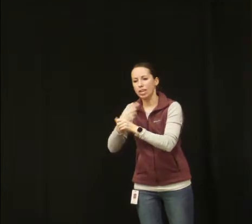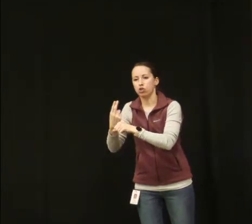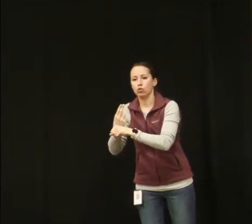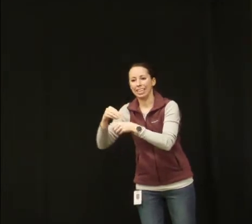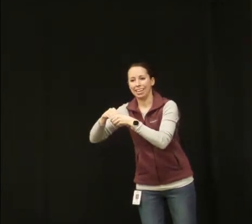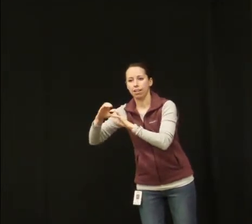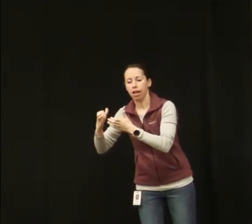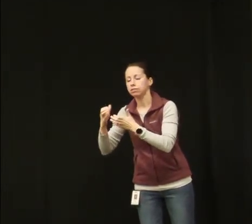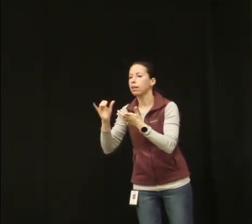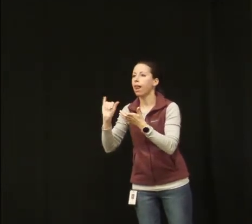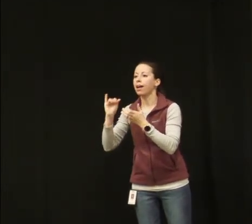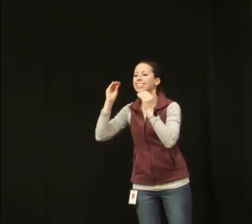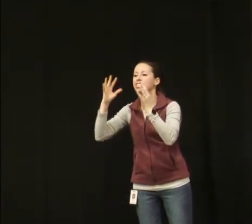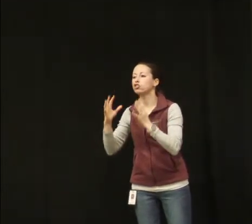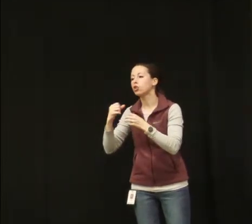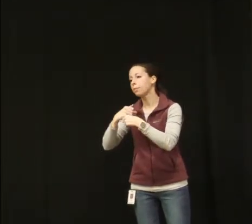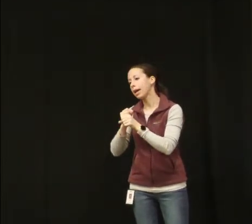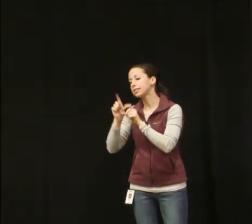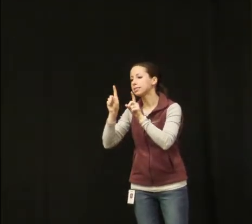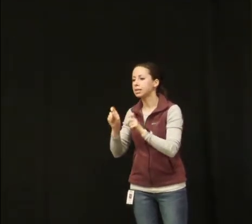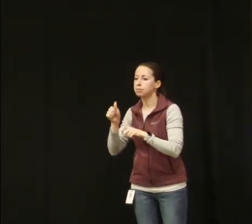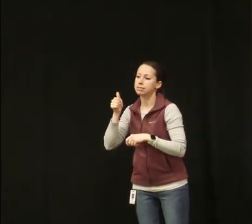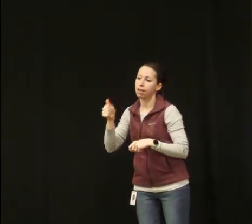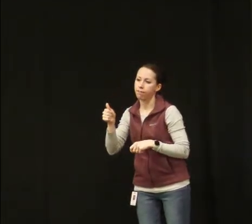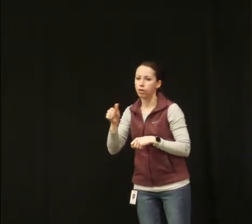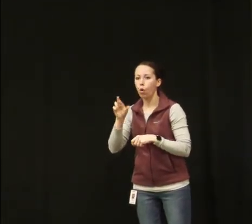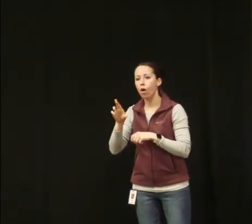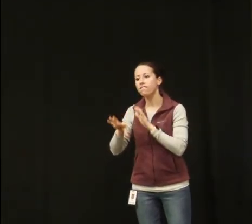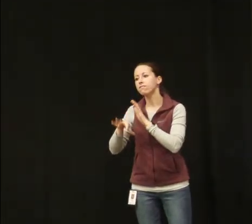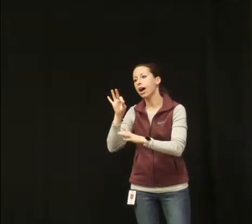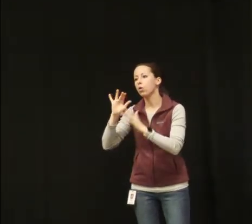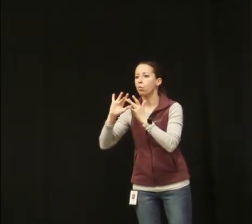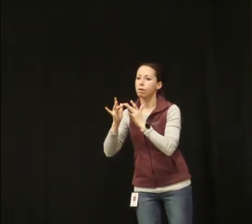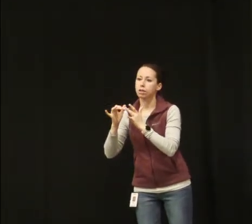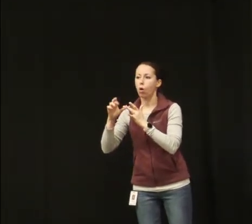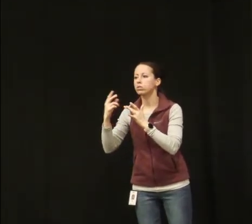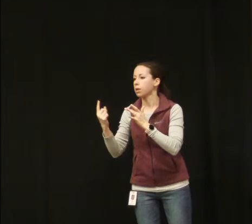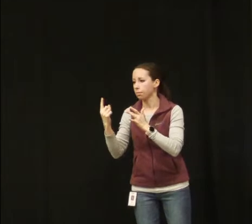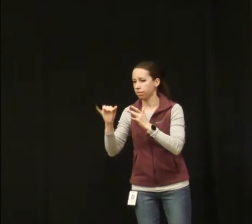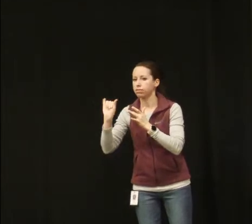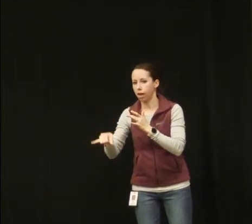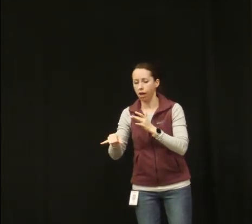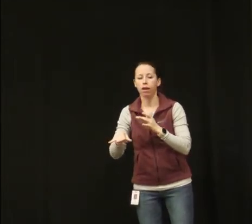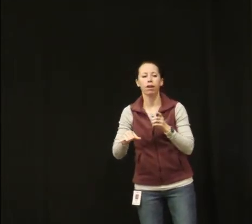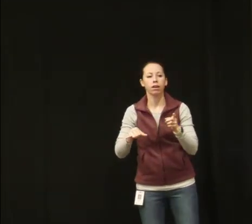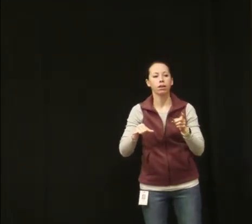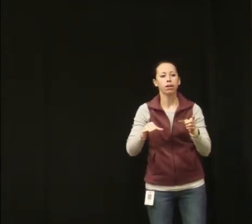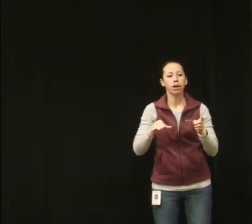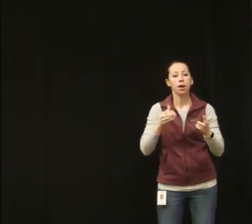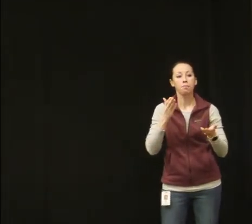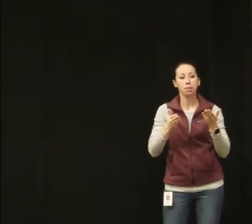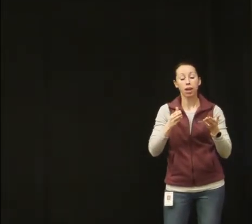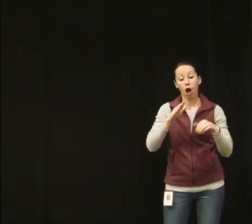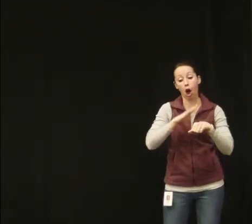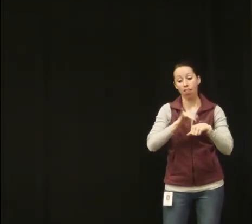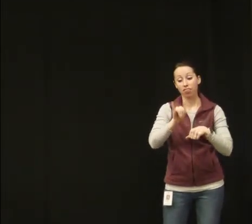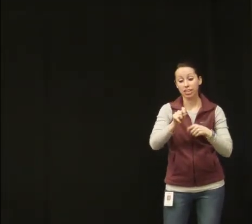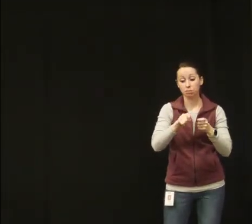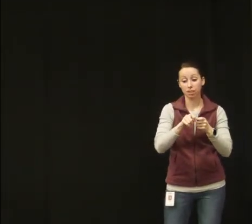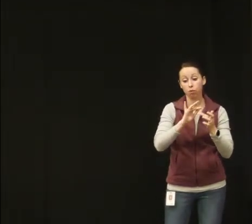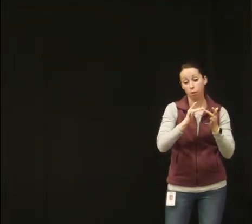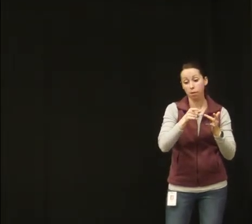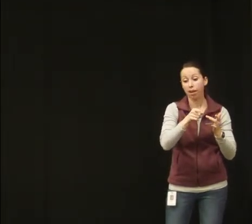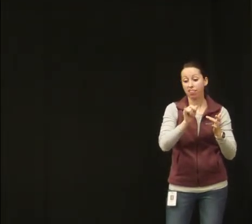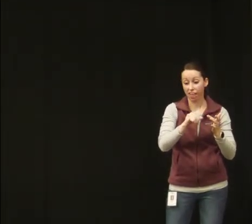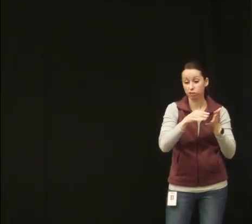assessment, or Yeah. maybe you found a website that, and so I have that, like on this website, they can do this, in this category, this. But then